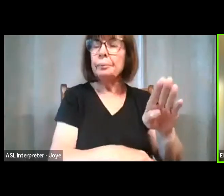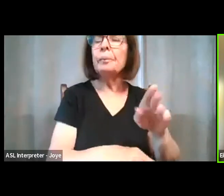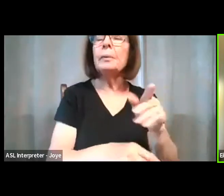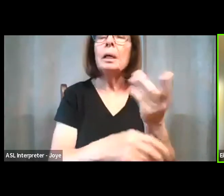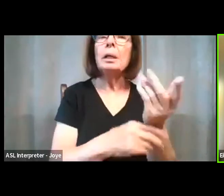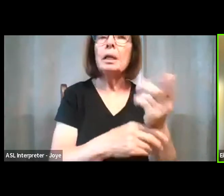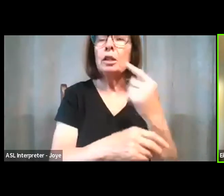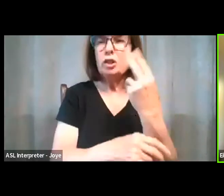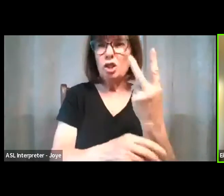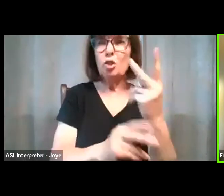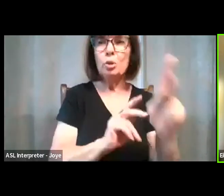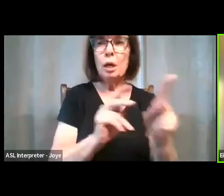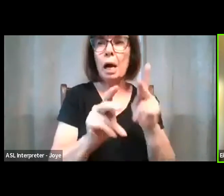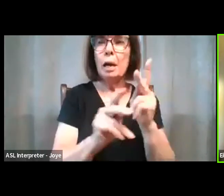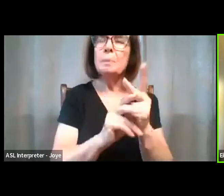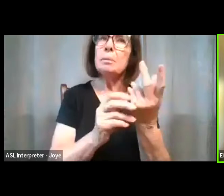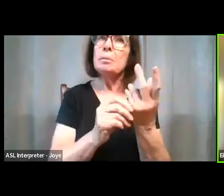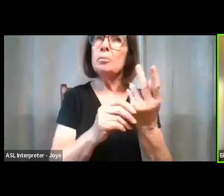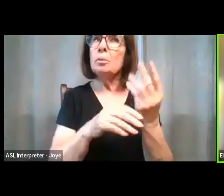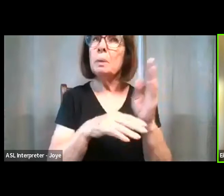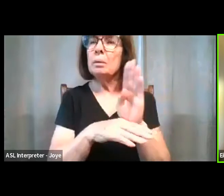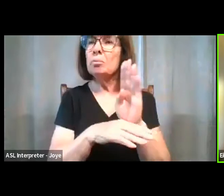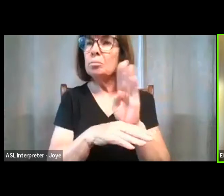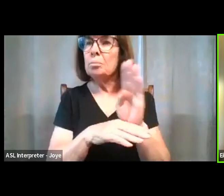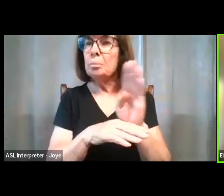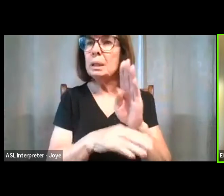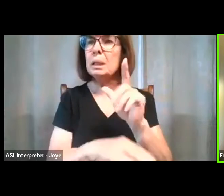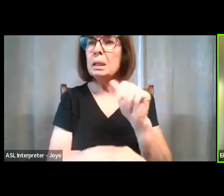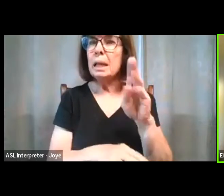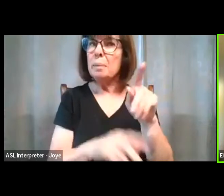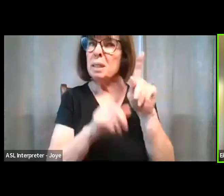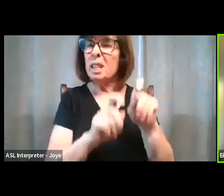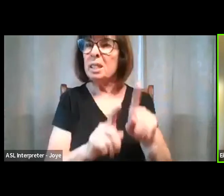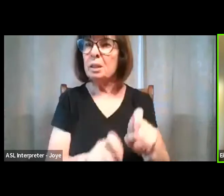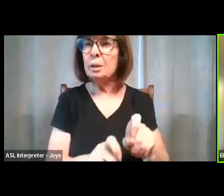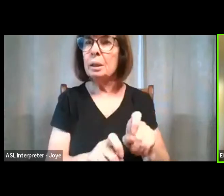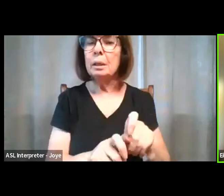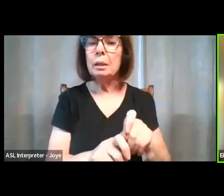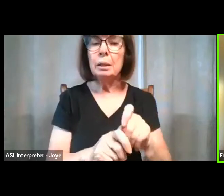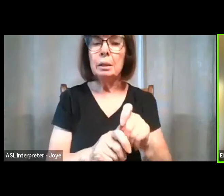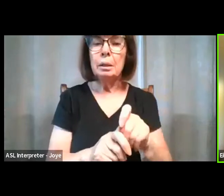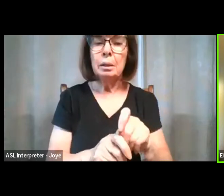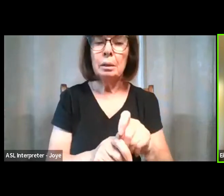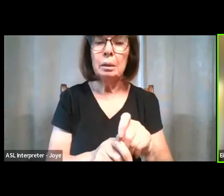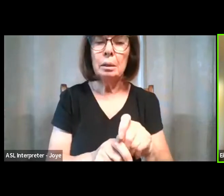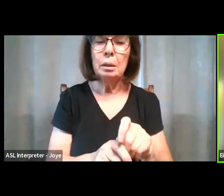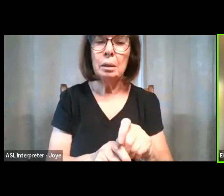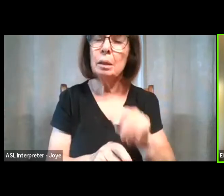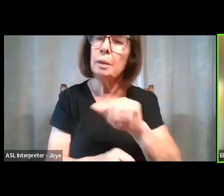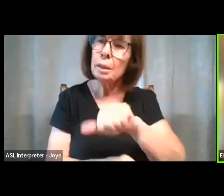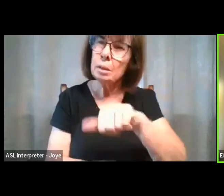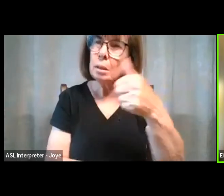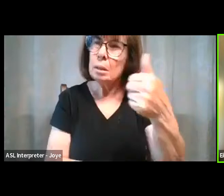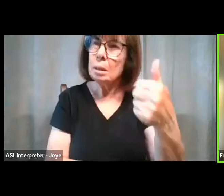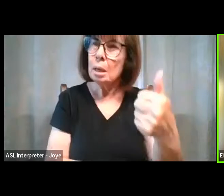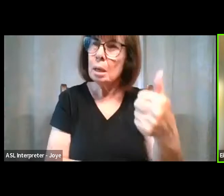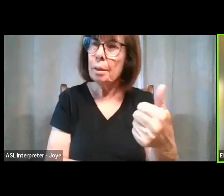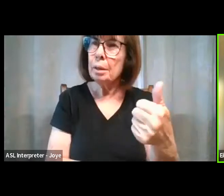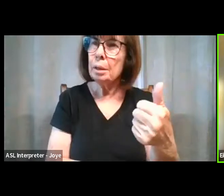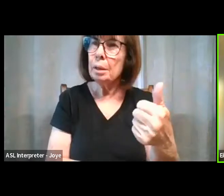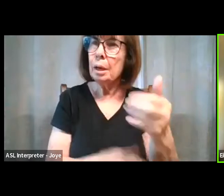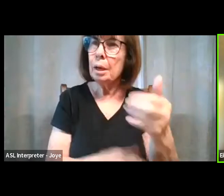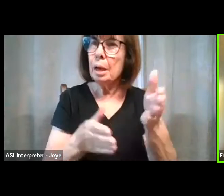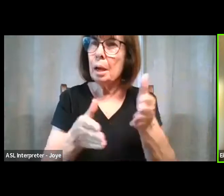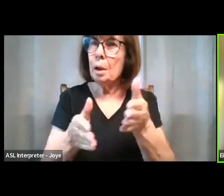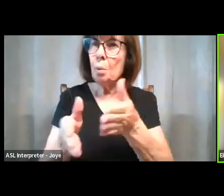There are a number of commercial labs that are doing testing right now, including LabCorp, Quest, and others. There's another pathway for